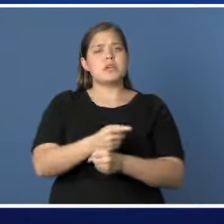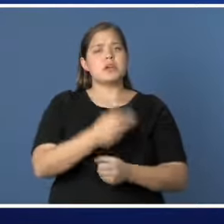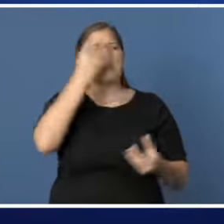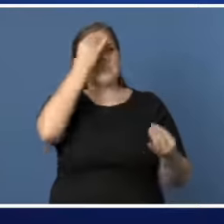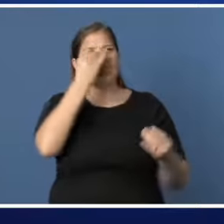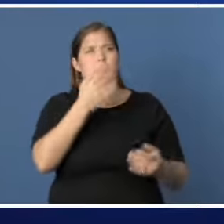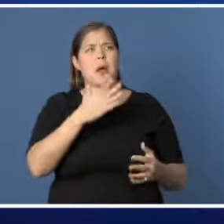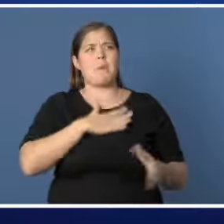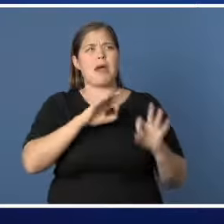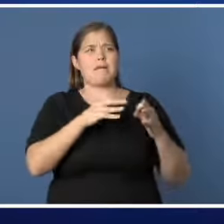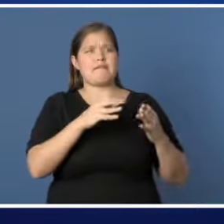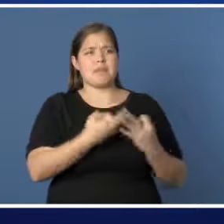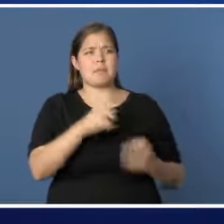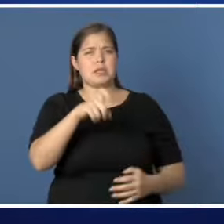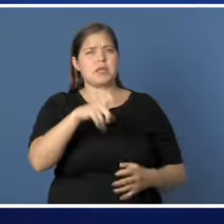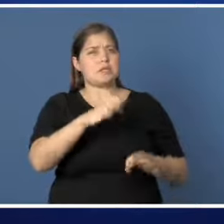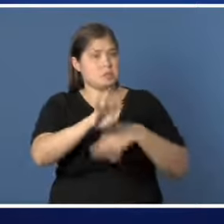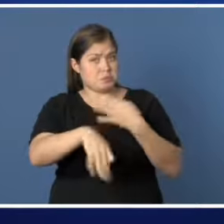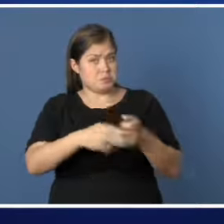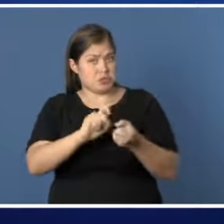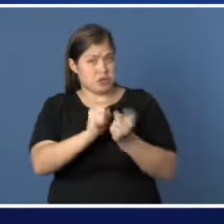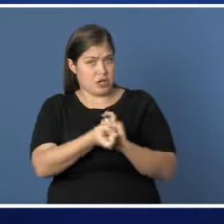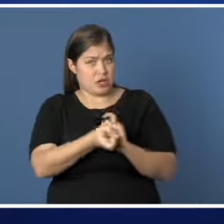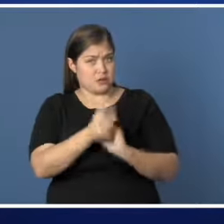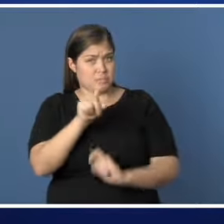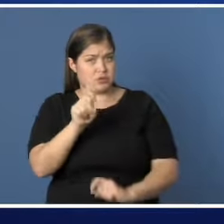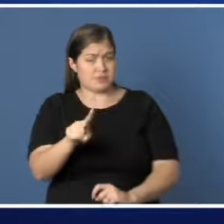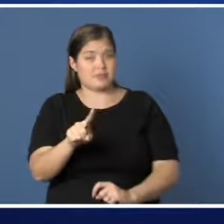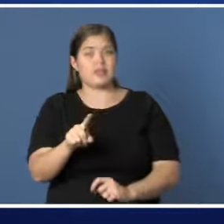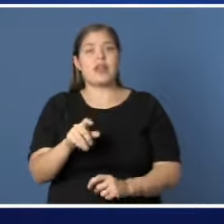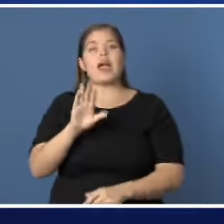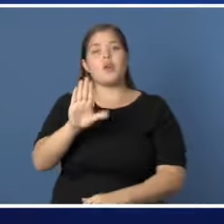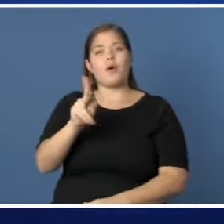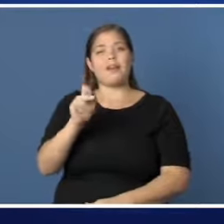Rethink your kit and family needs at least once a year.